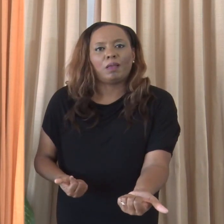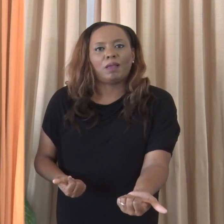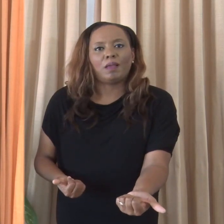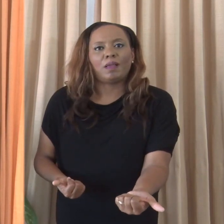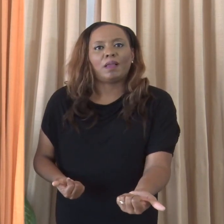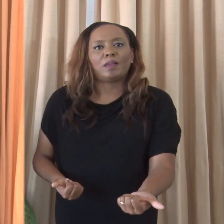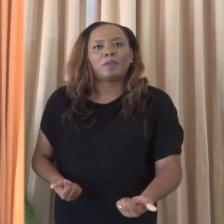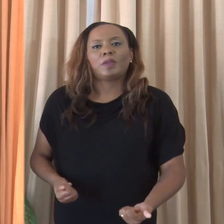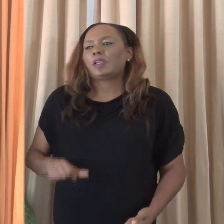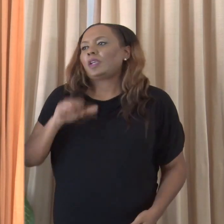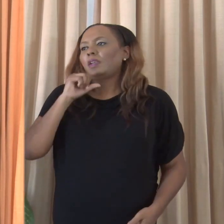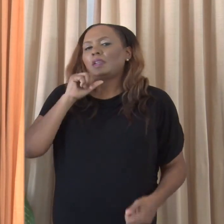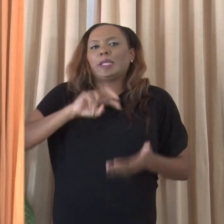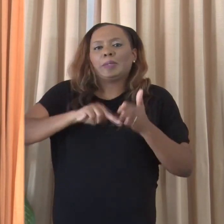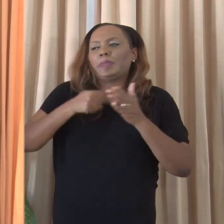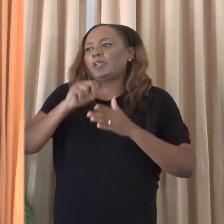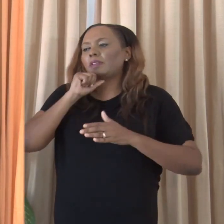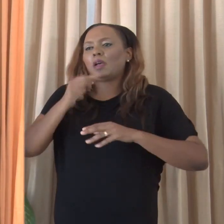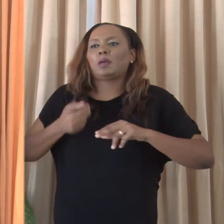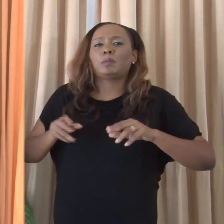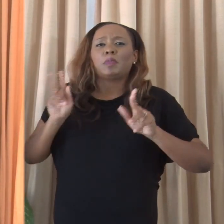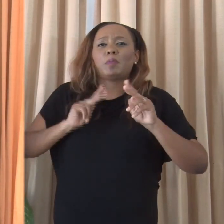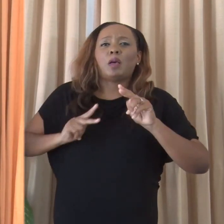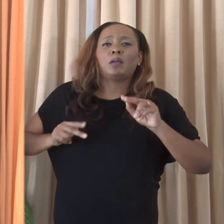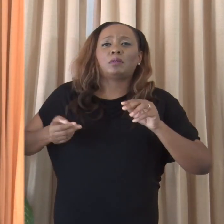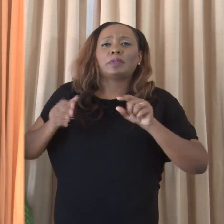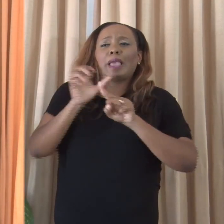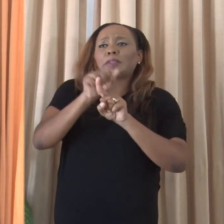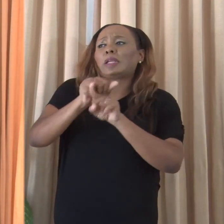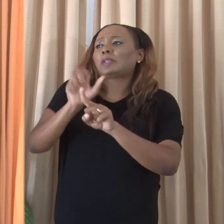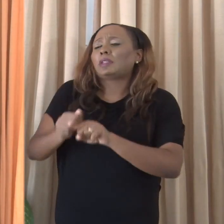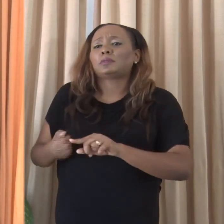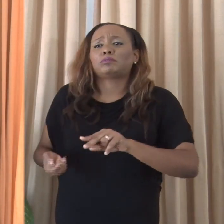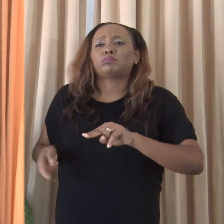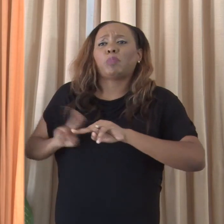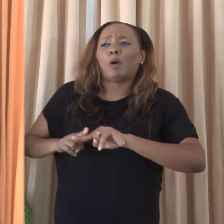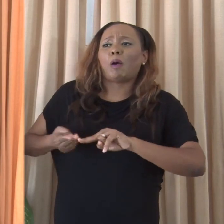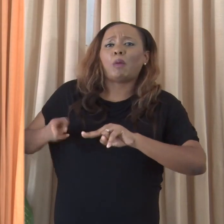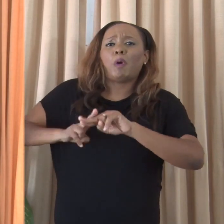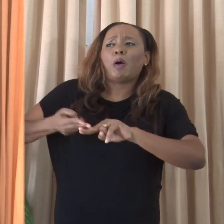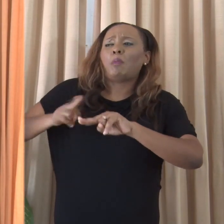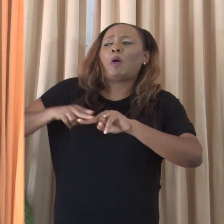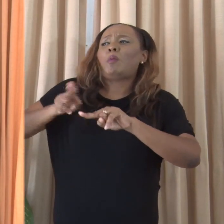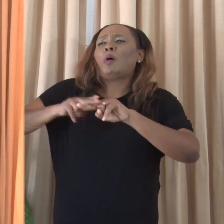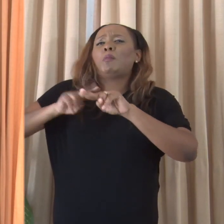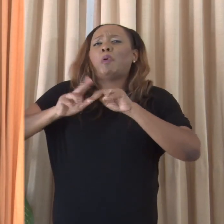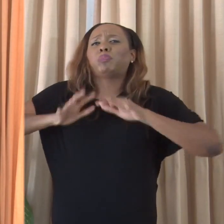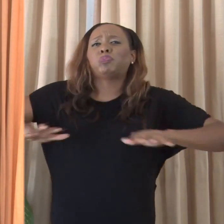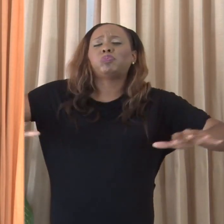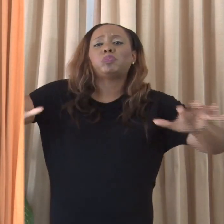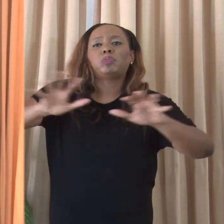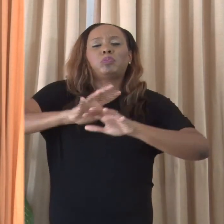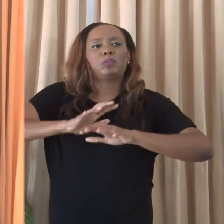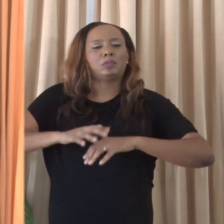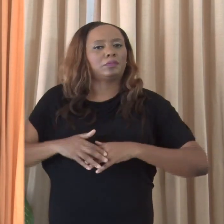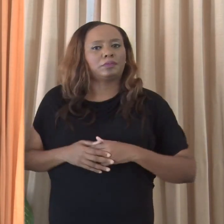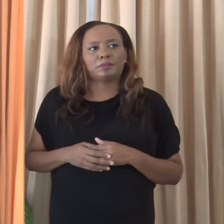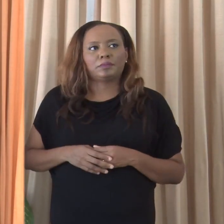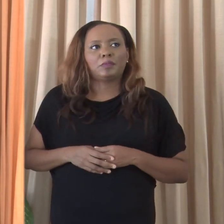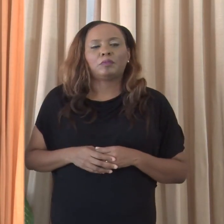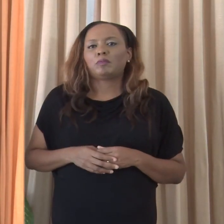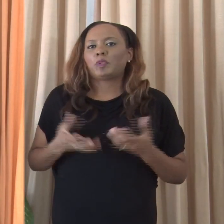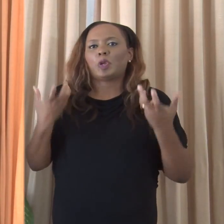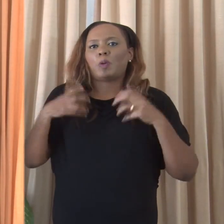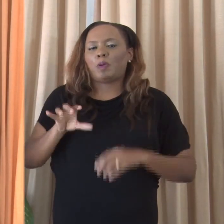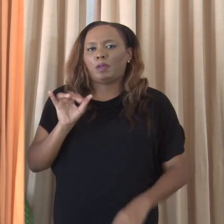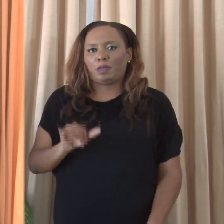these vast escalations and increases in numbers of people that you now have around the world. We want to